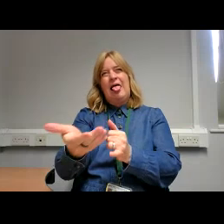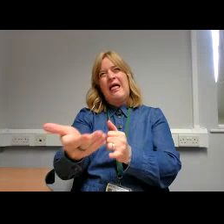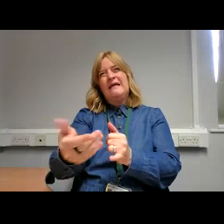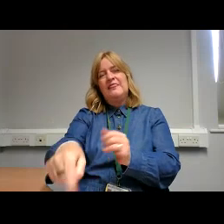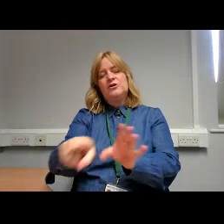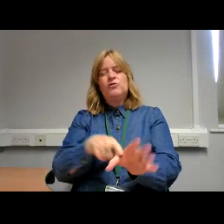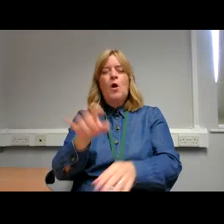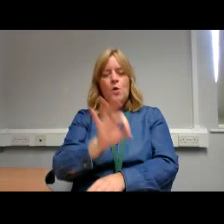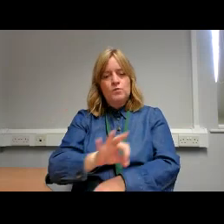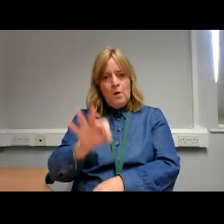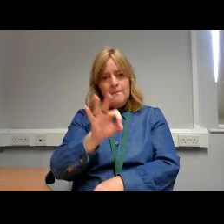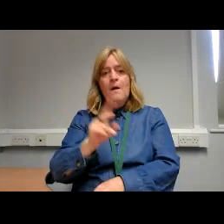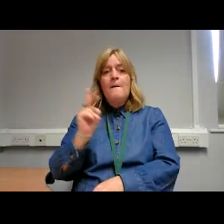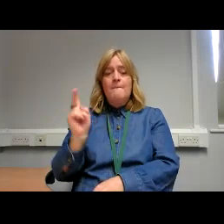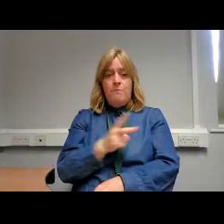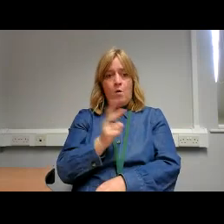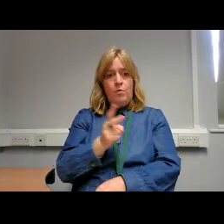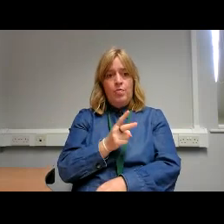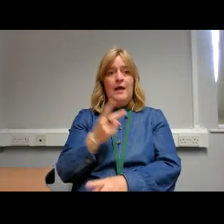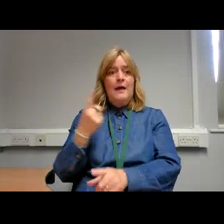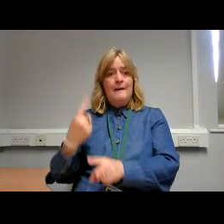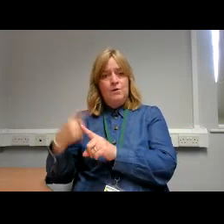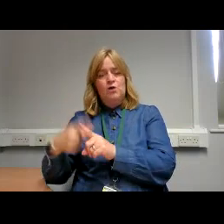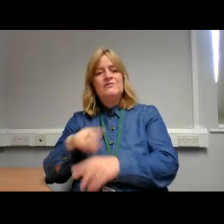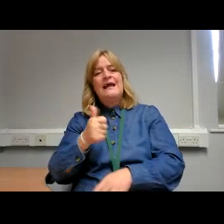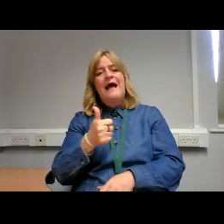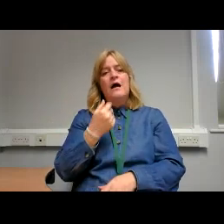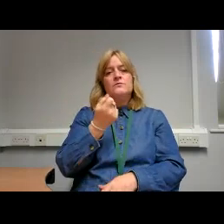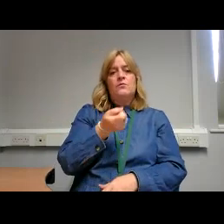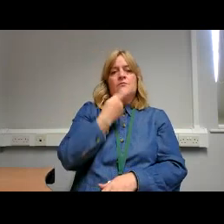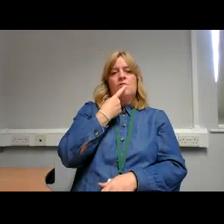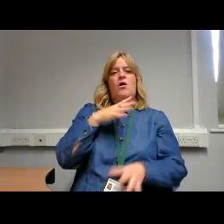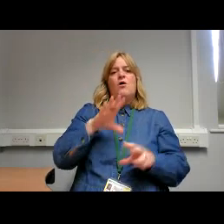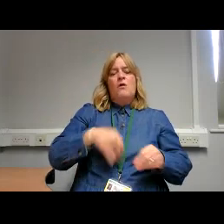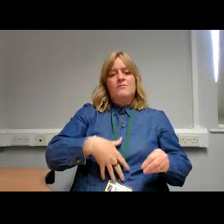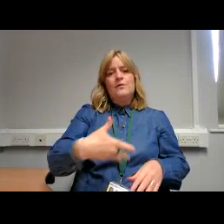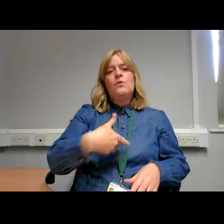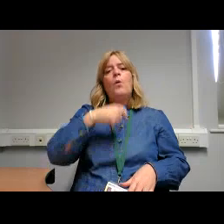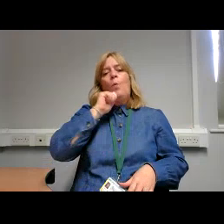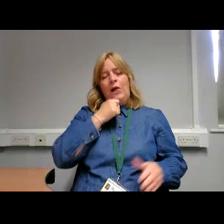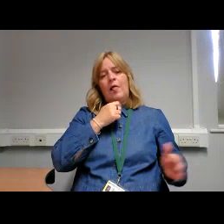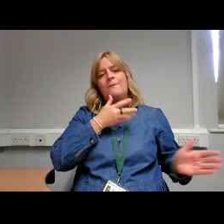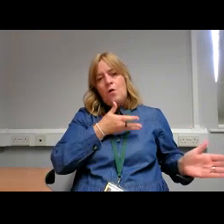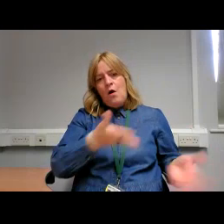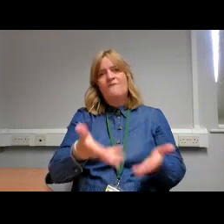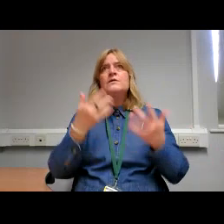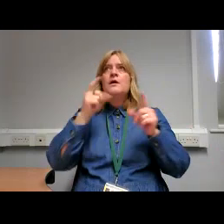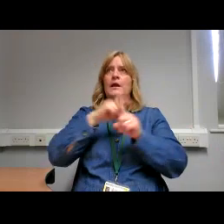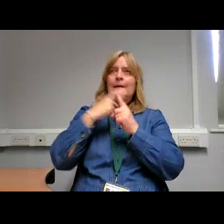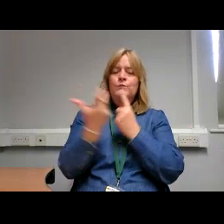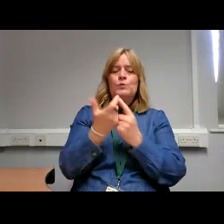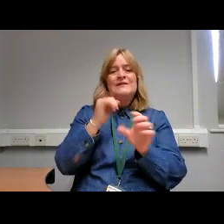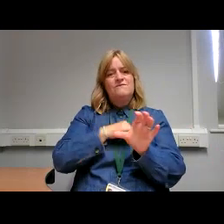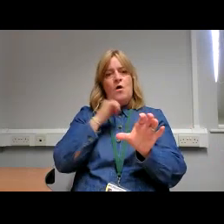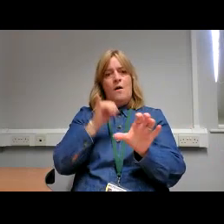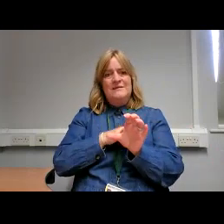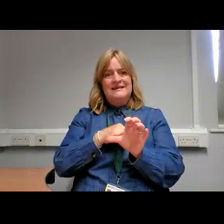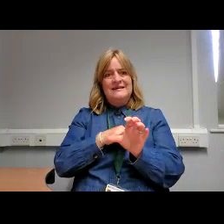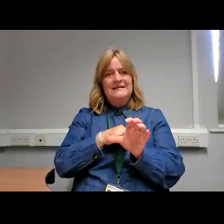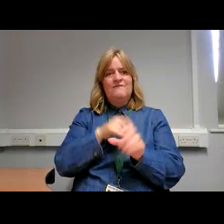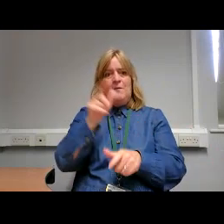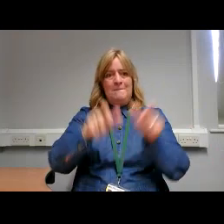Both oral contraception and emergency oral contraception will be offered at community pharmacies for patients, and